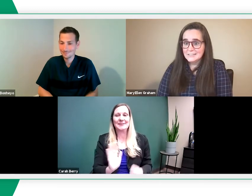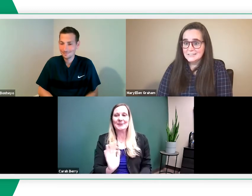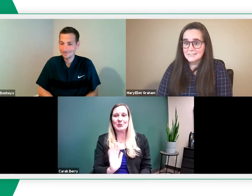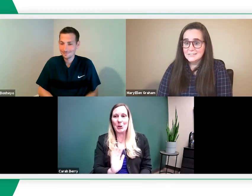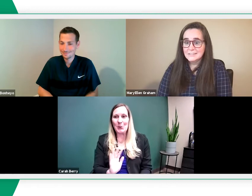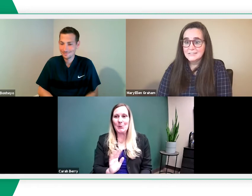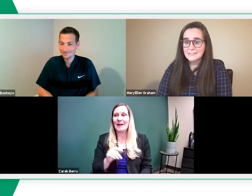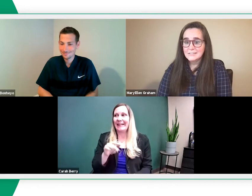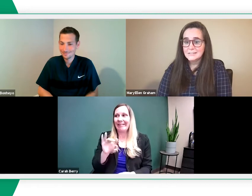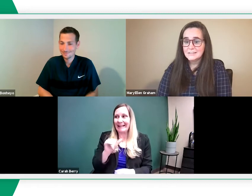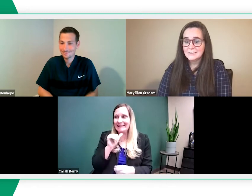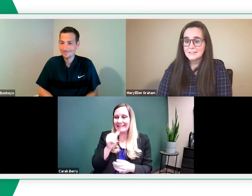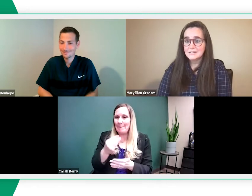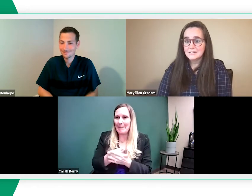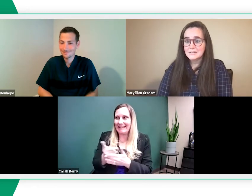what?